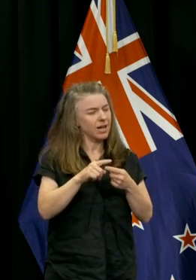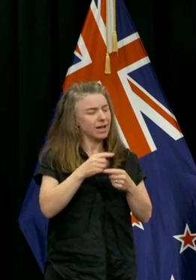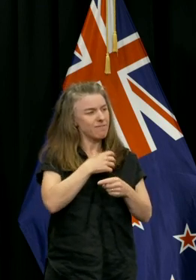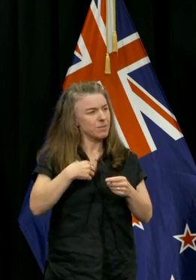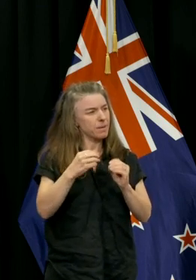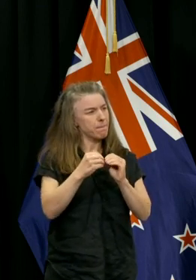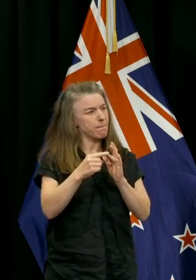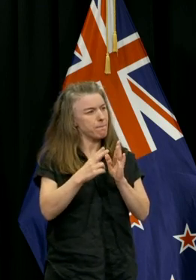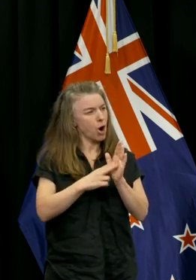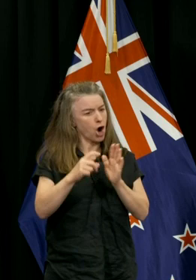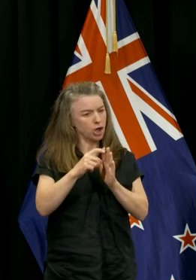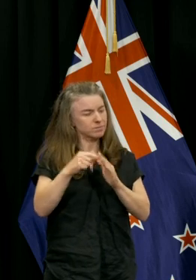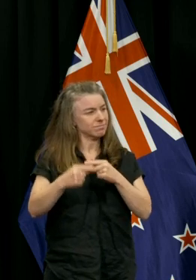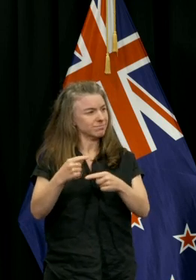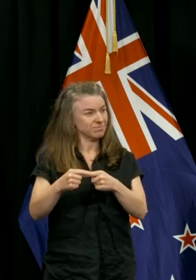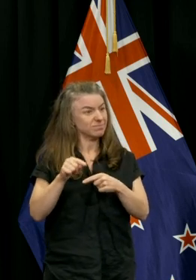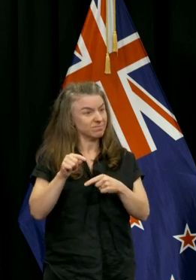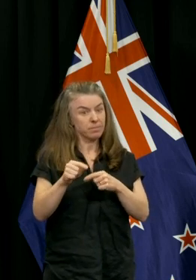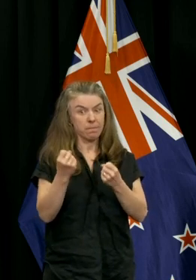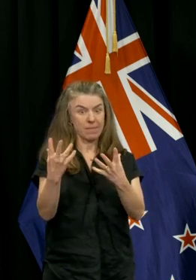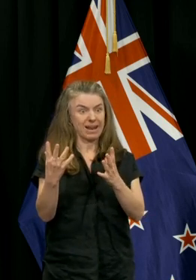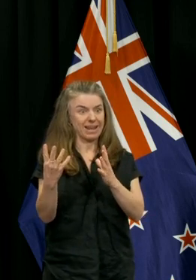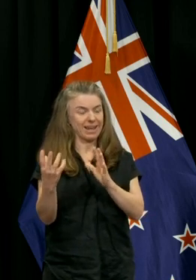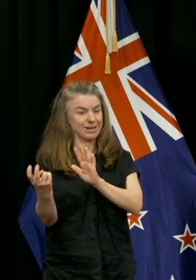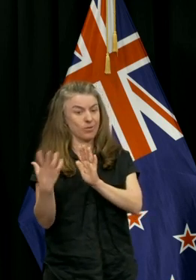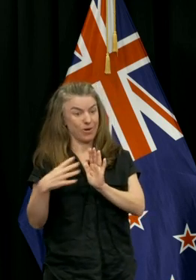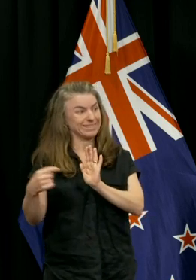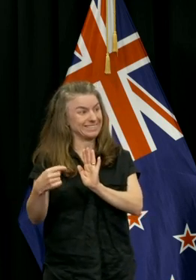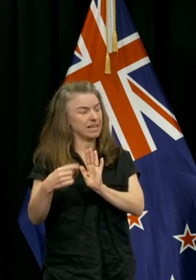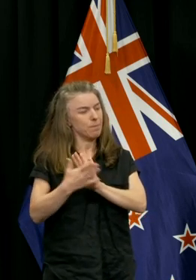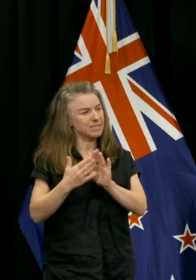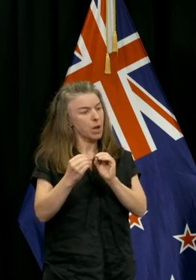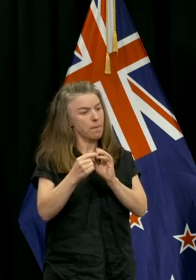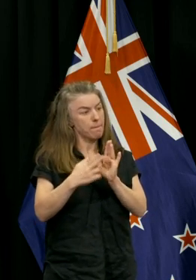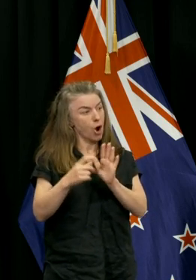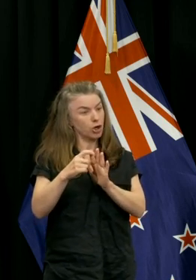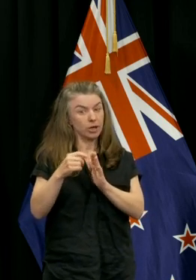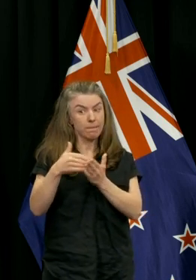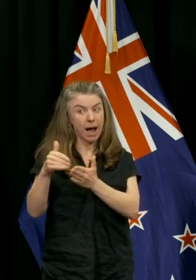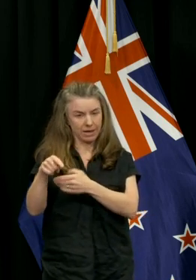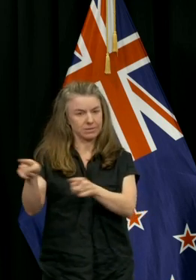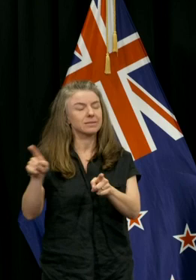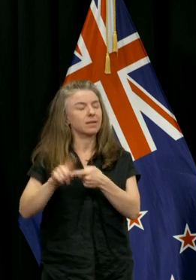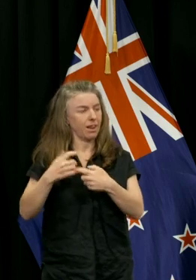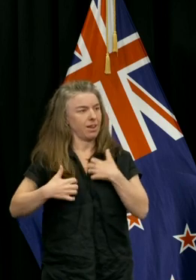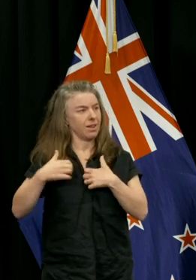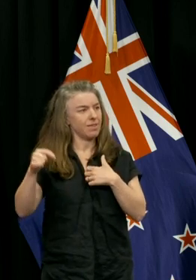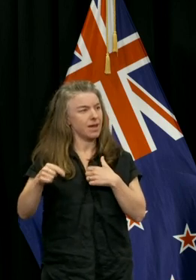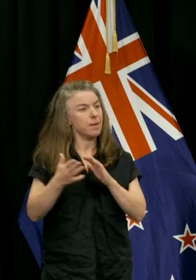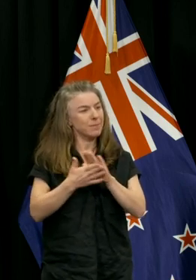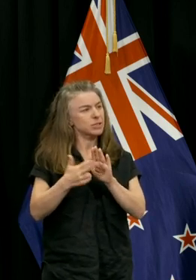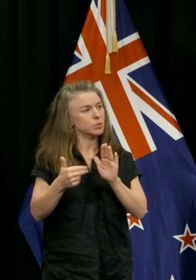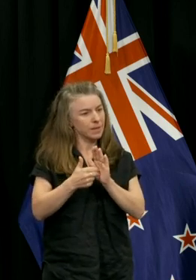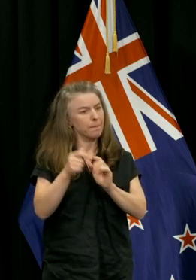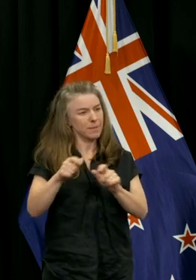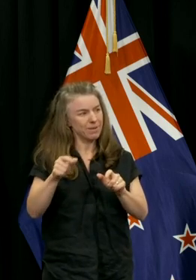fact, I believe they did one this morning, and it was oversubscribed again, which means that the bond market is continuing to work. That means New Zealand is in a position to